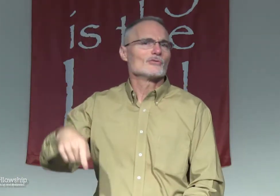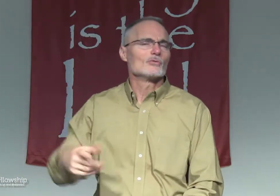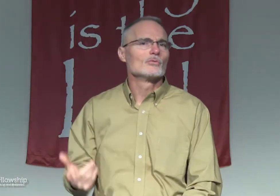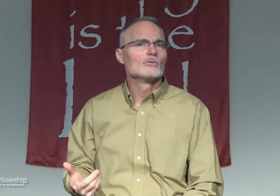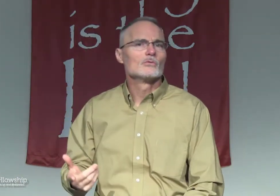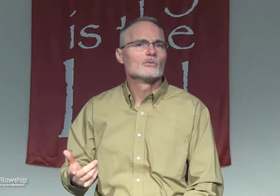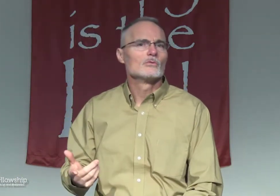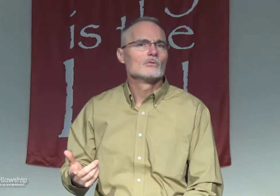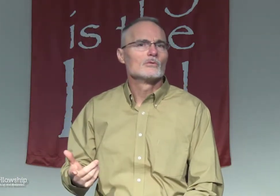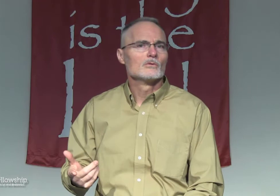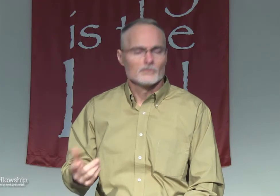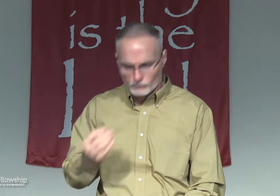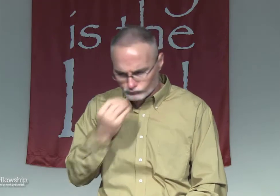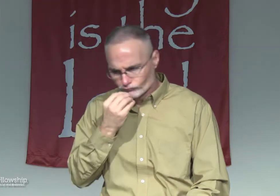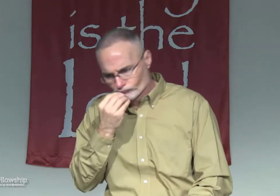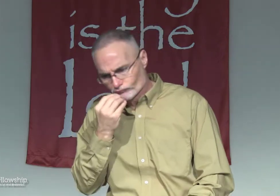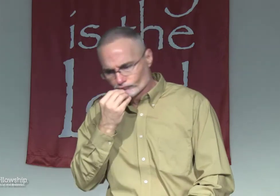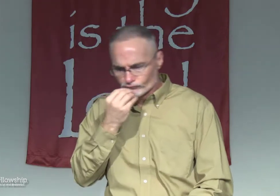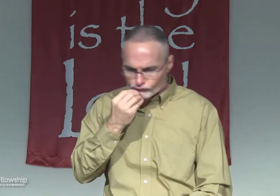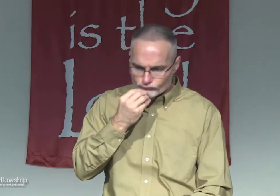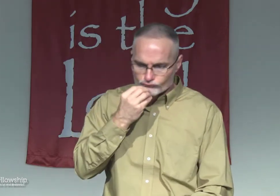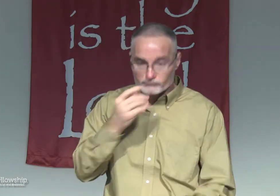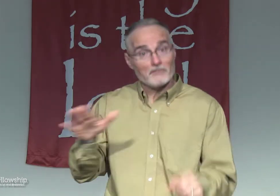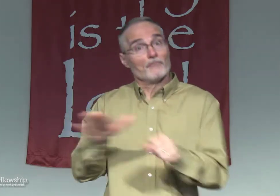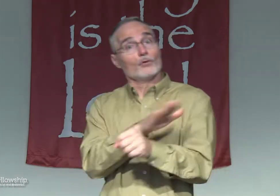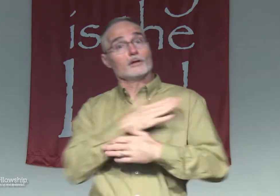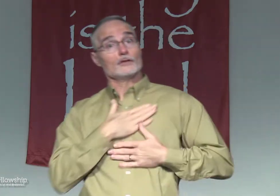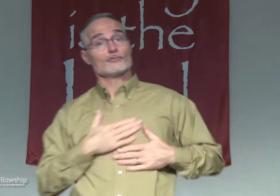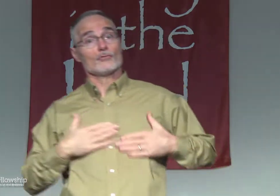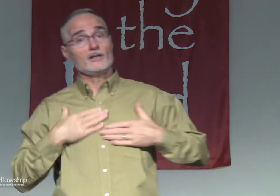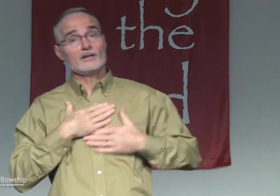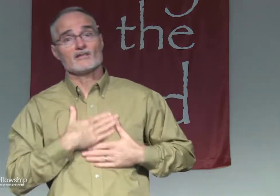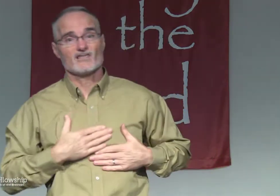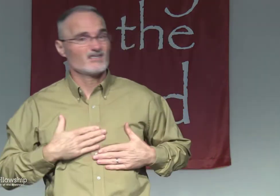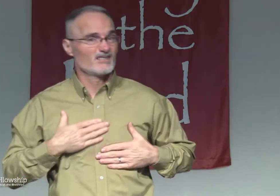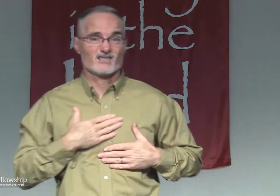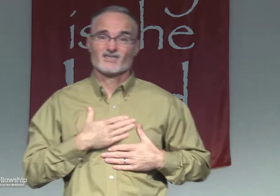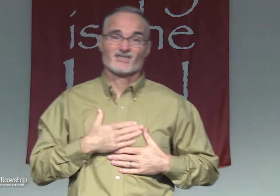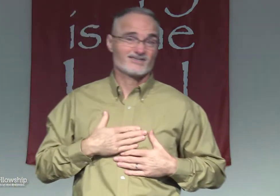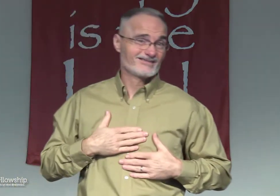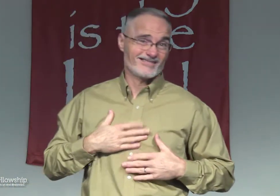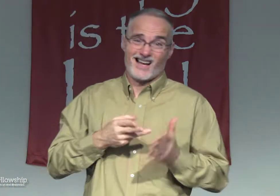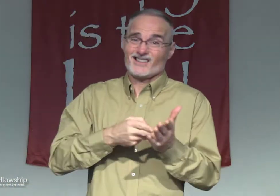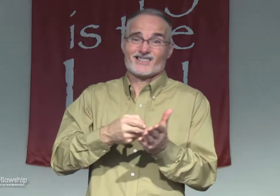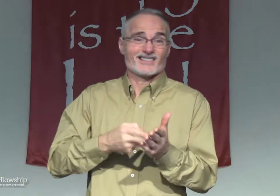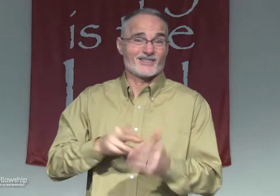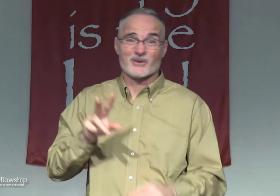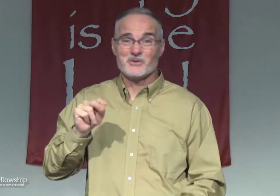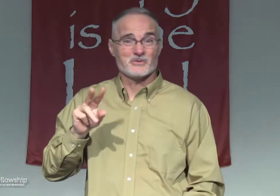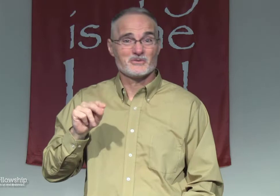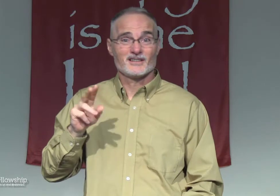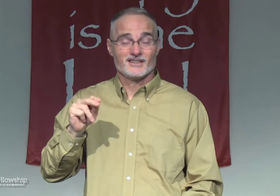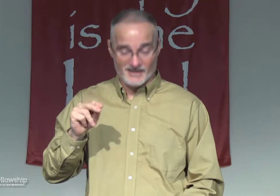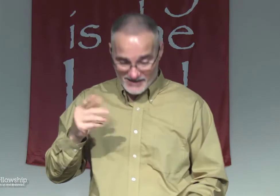and smell, I still had to eat, right? So I did still eat, but I couldn't fully enjoy what I was